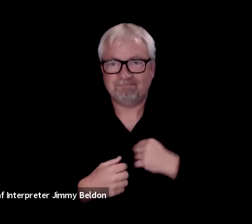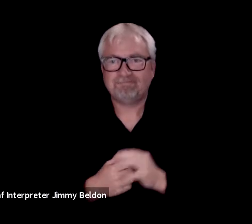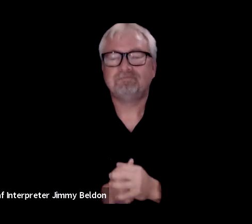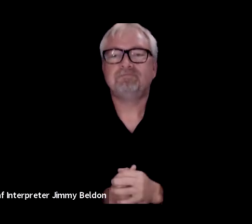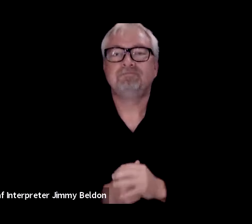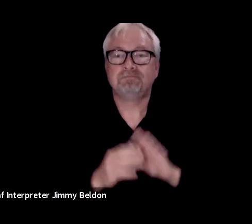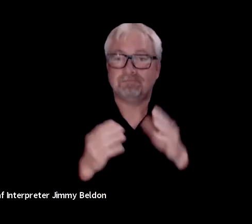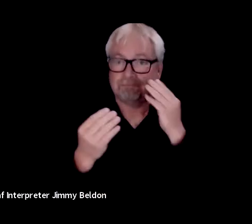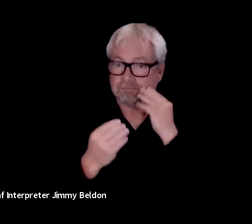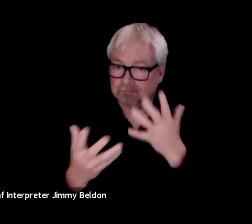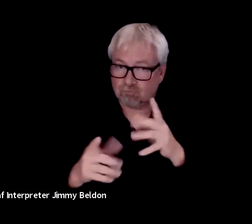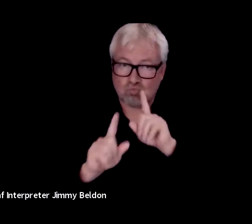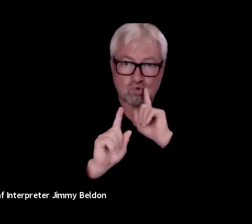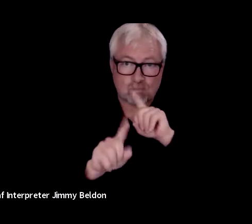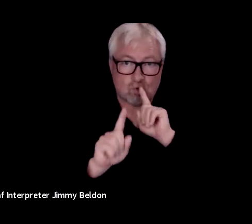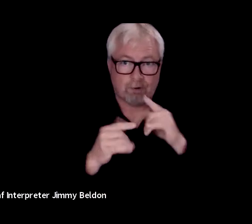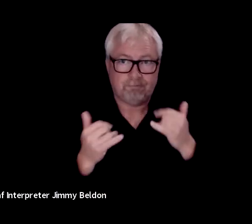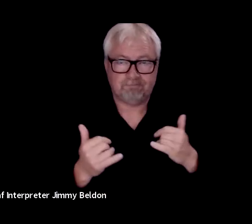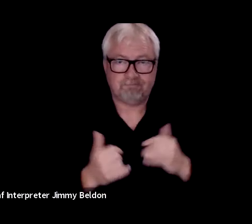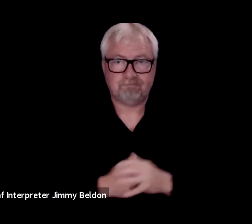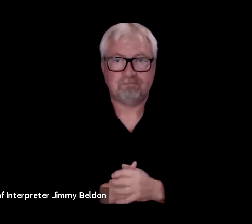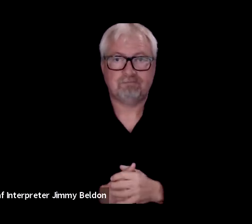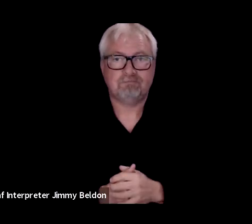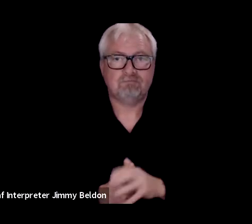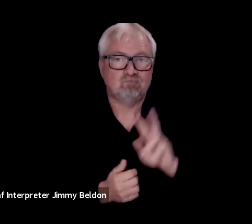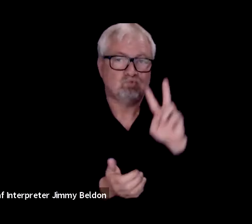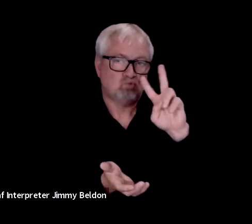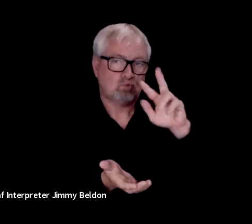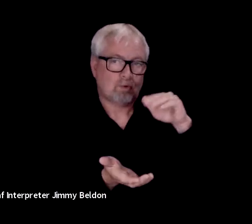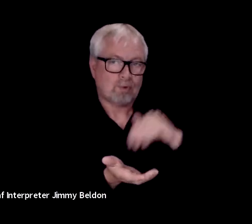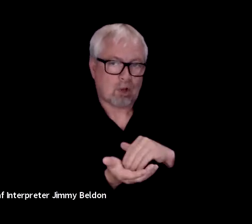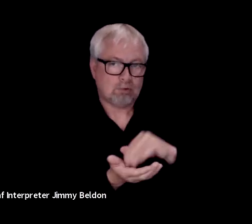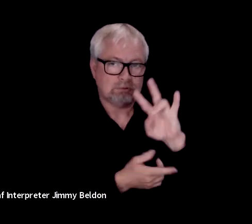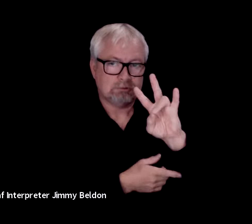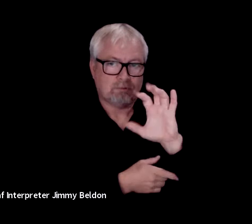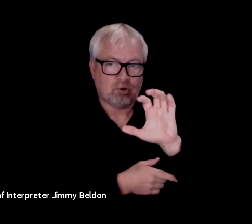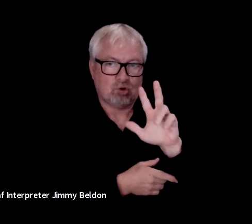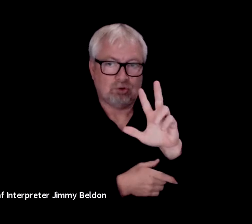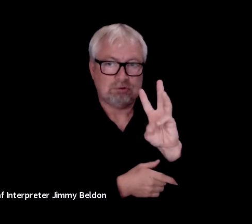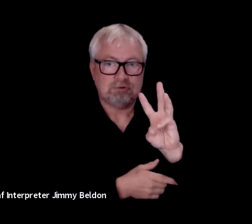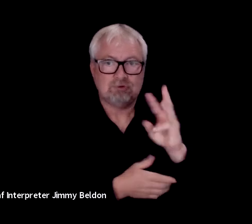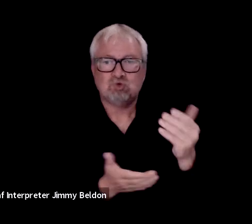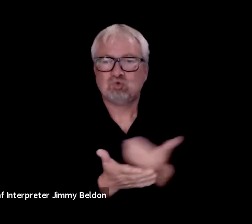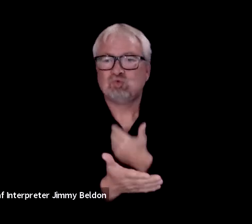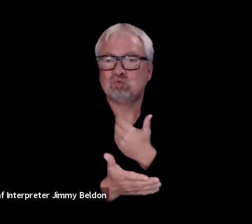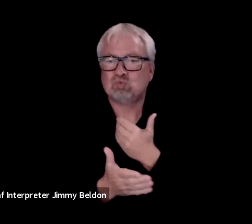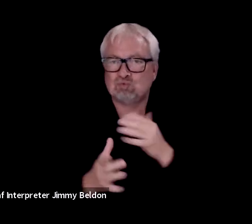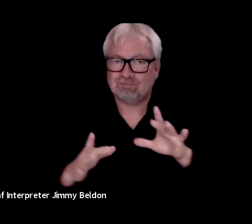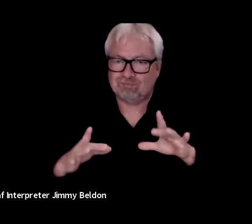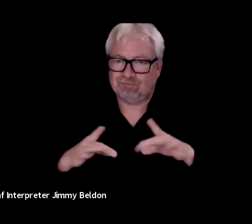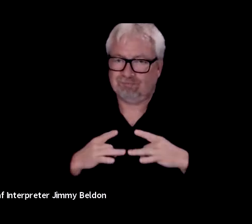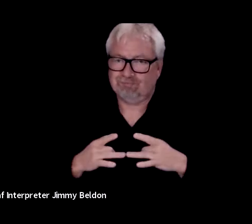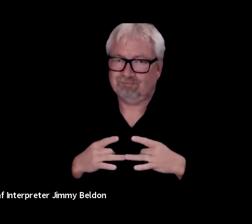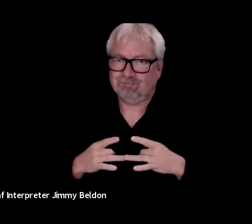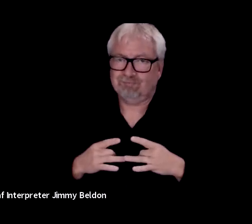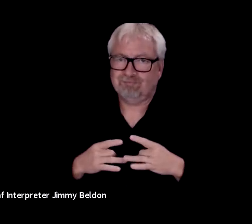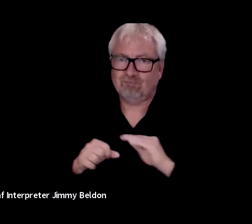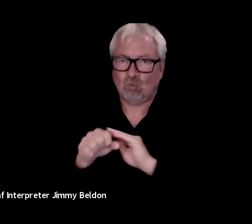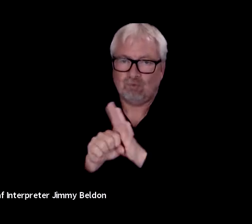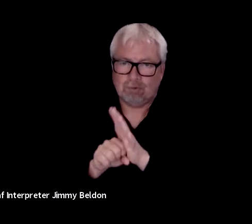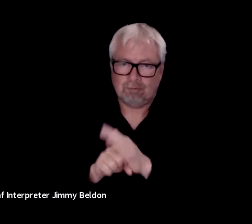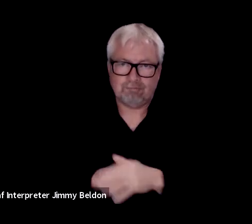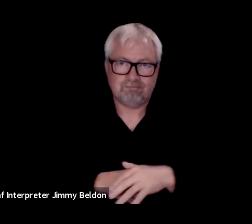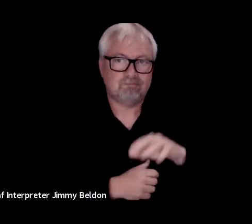2,736 new cases and 41 deaths. However, as noted on our website, it's important to state right off the top that